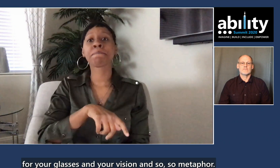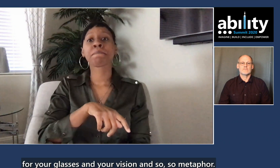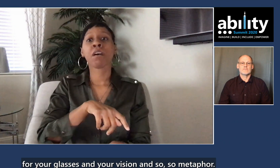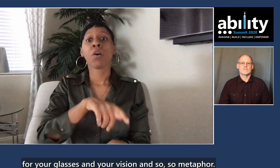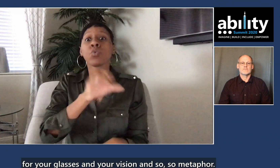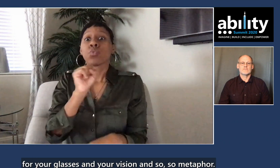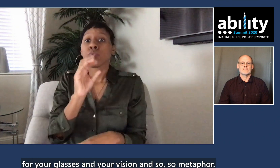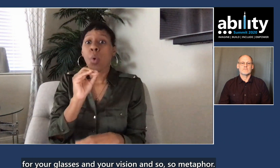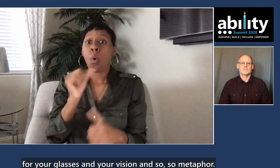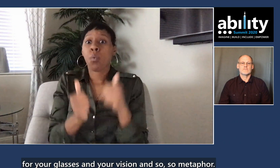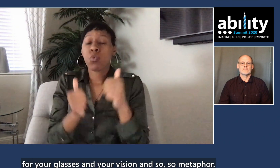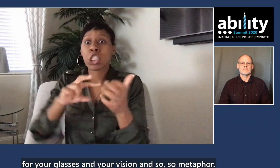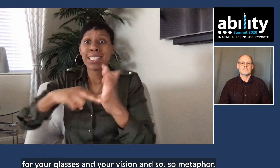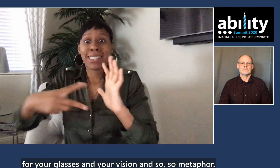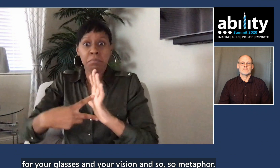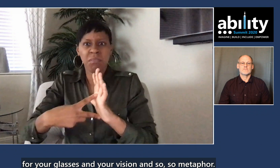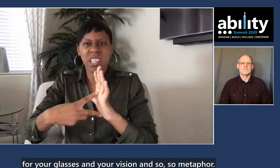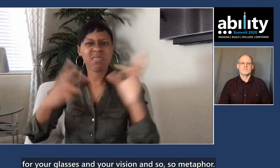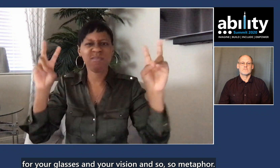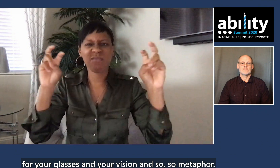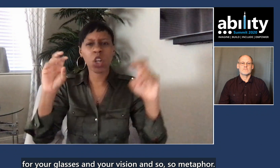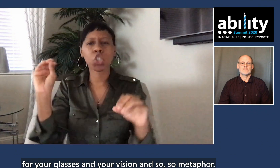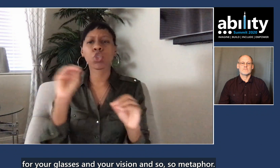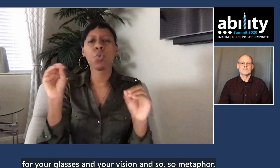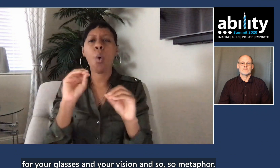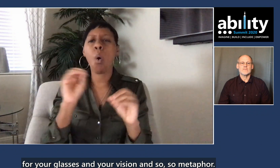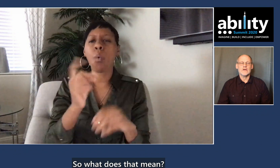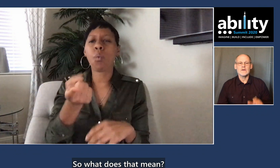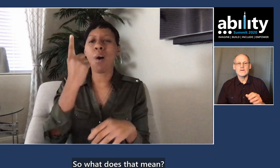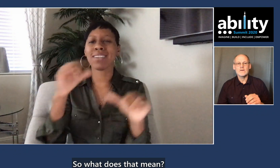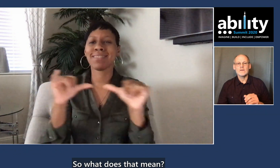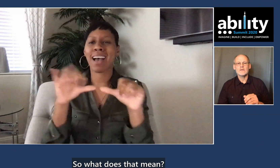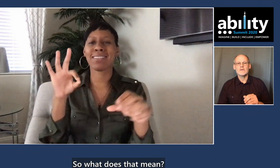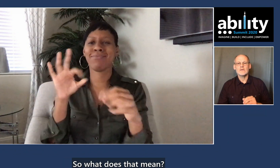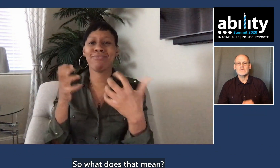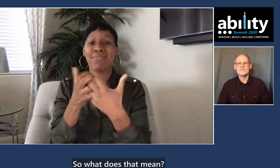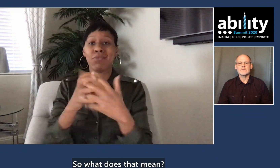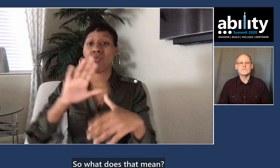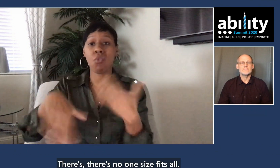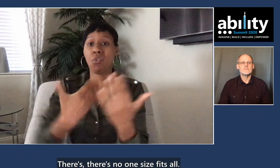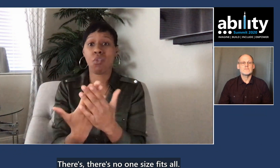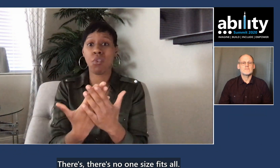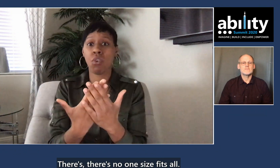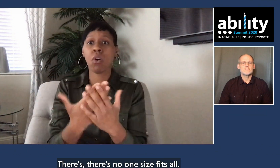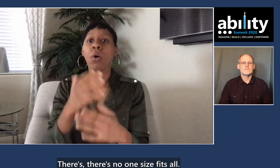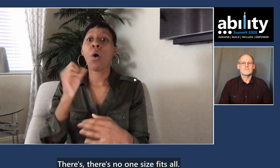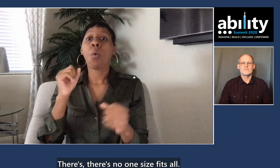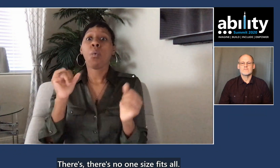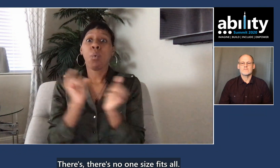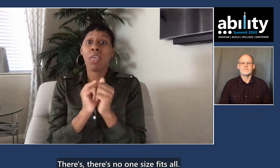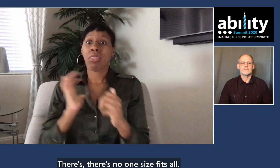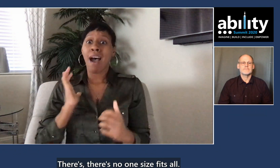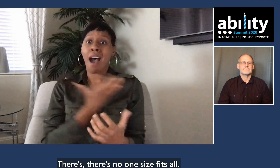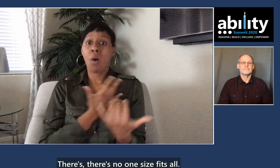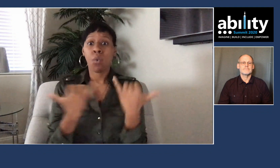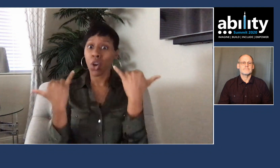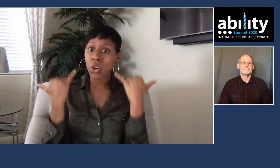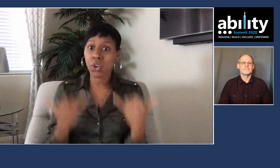And so metaphor. So what does that mean? There's no one size fit